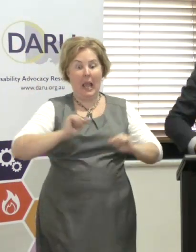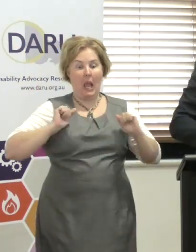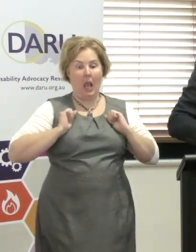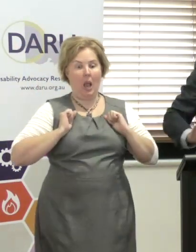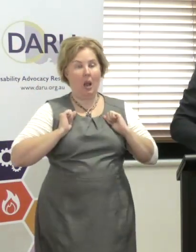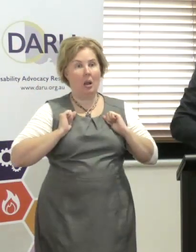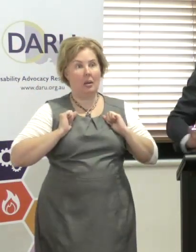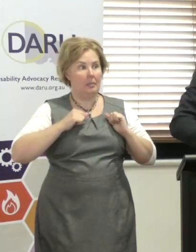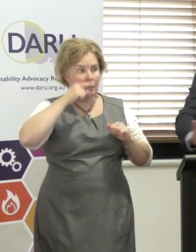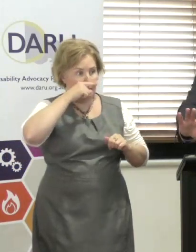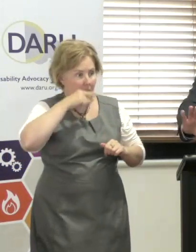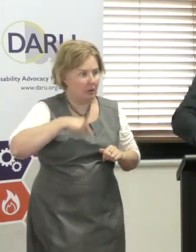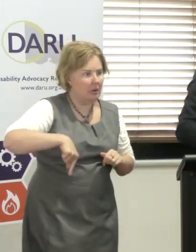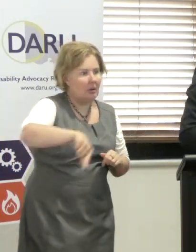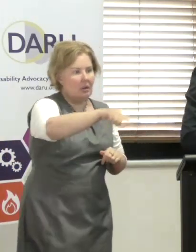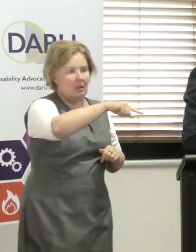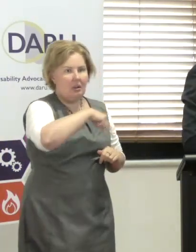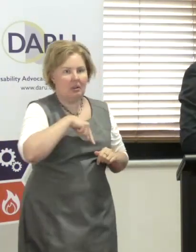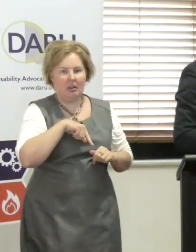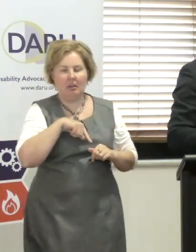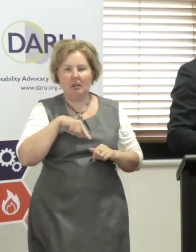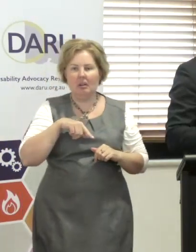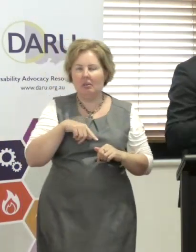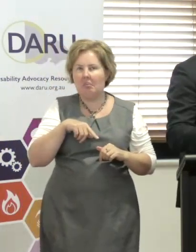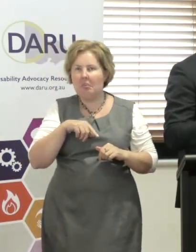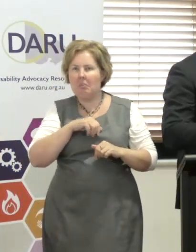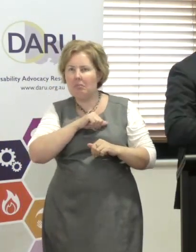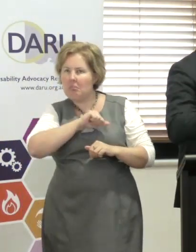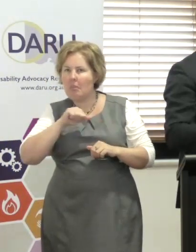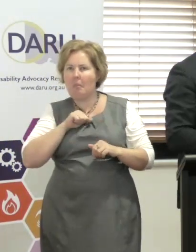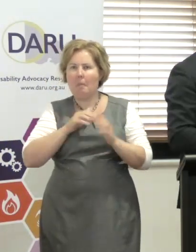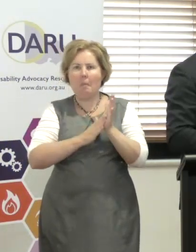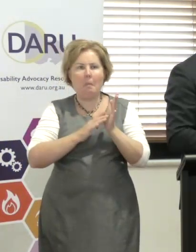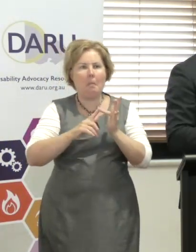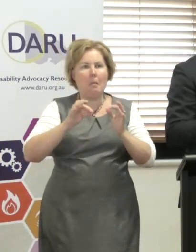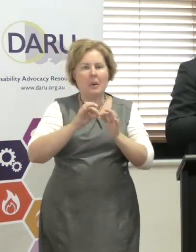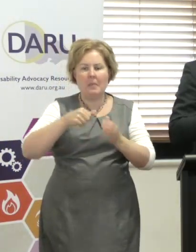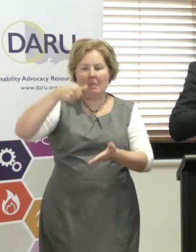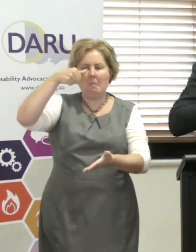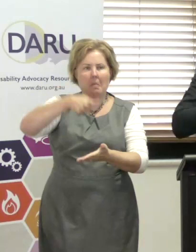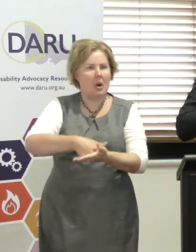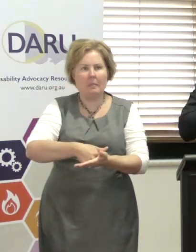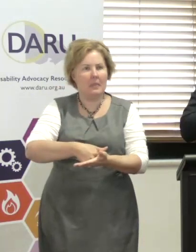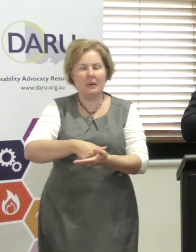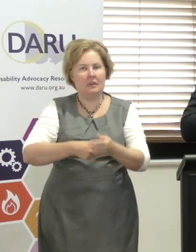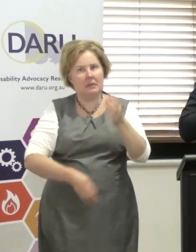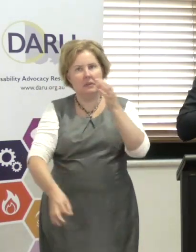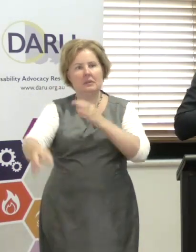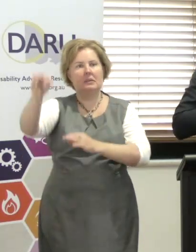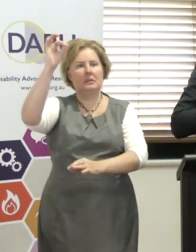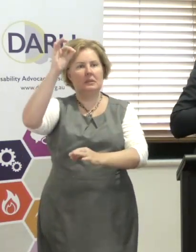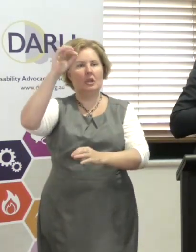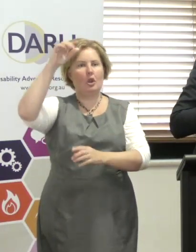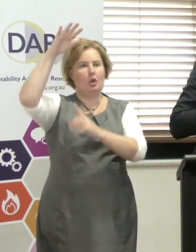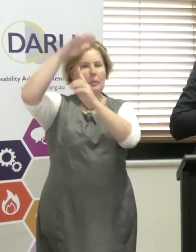the bottom of society and othering them? So we thought we needed to have an overall program. First thing is it needed to be our voices.